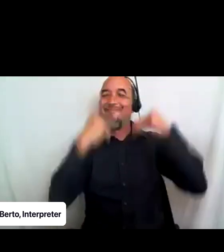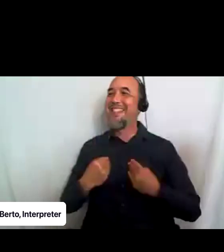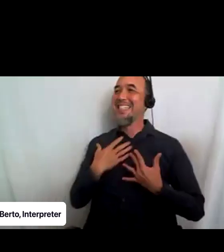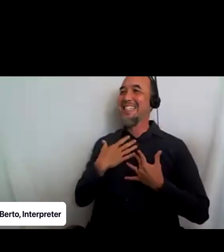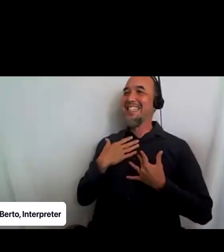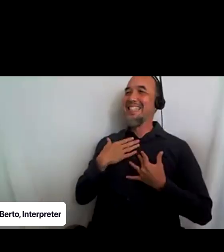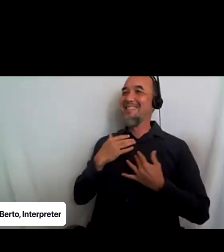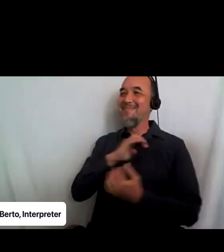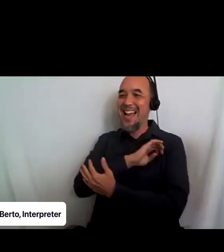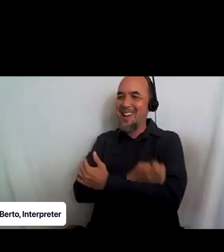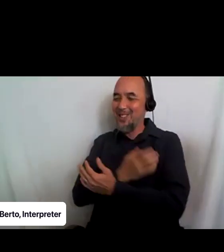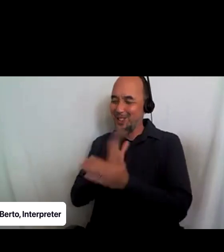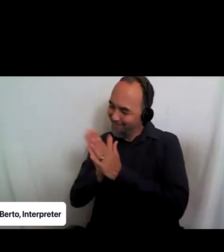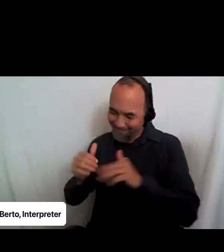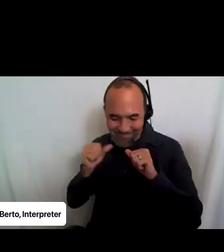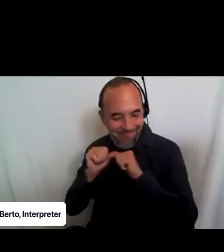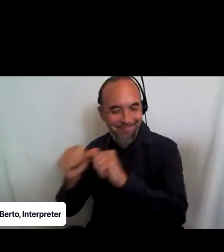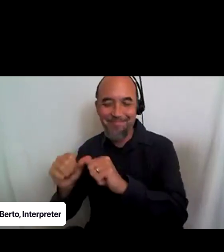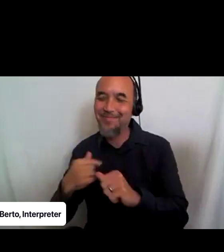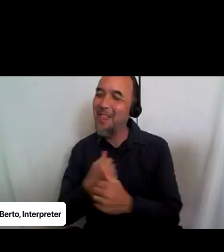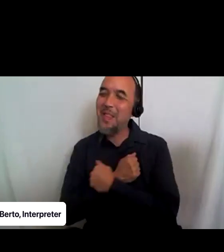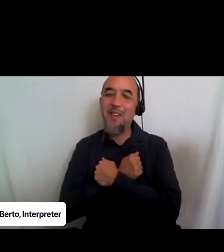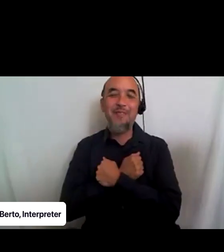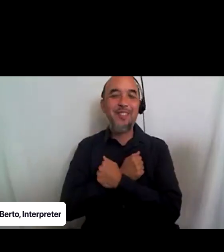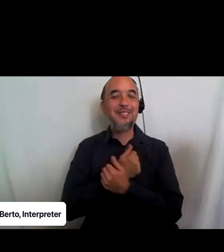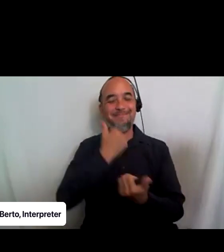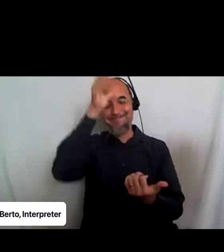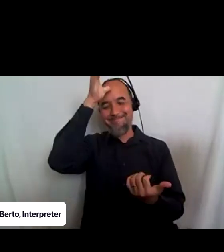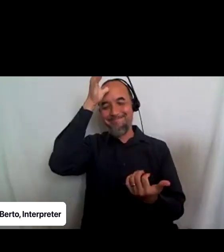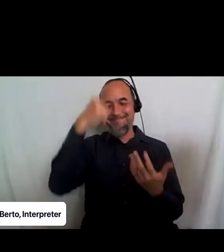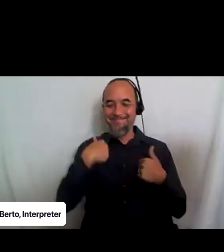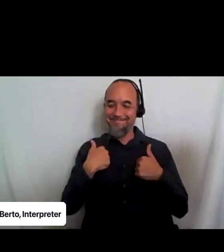dad. Yeah. Here, you beam about it when you talk about it.